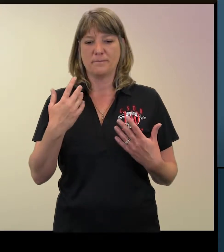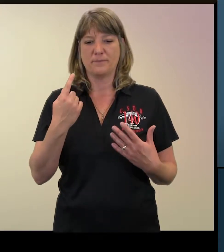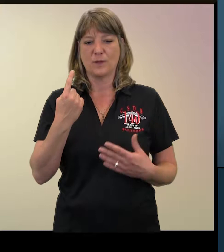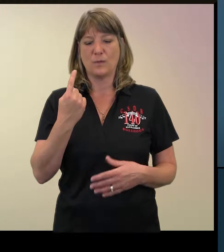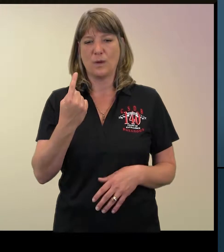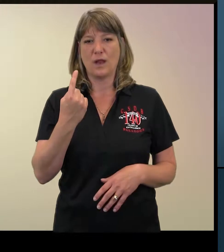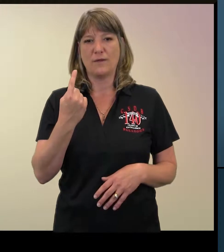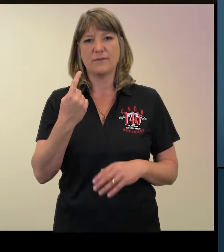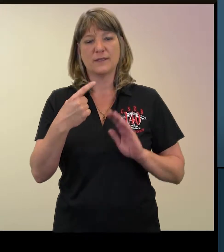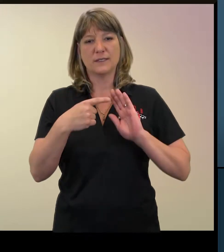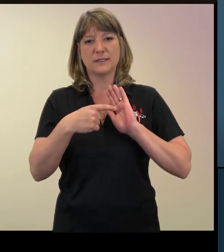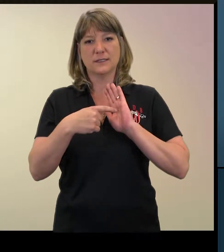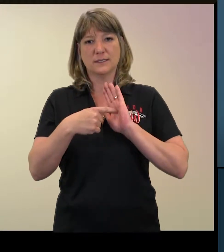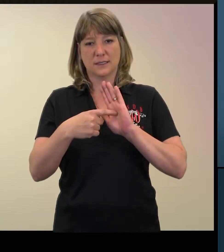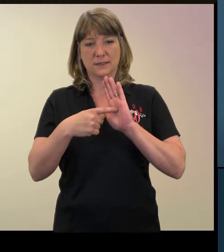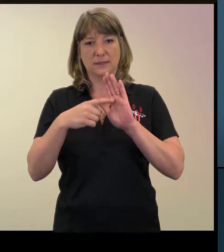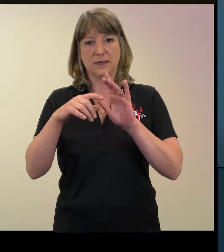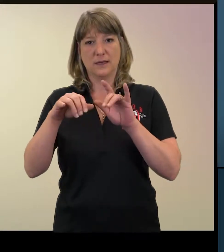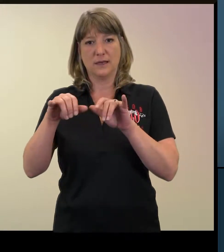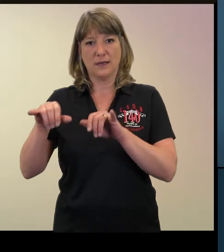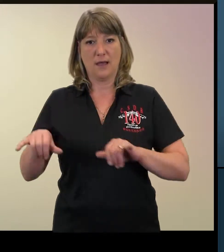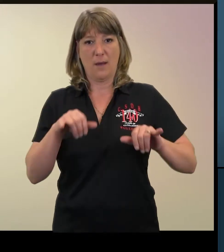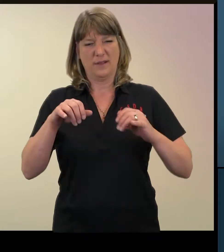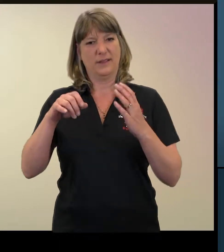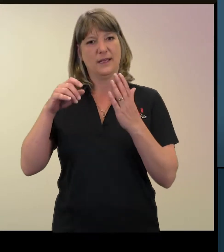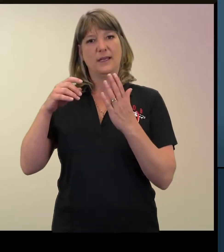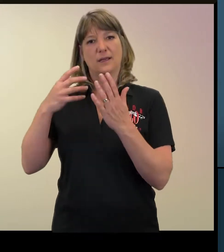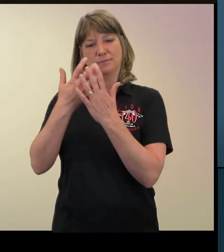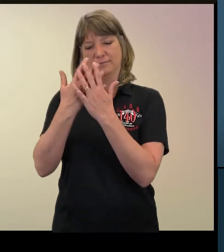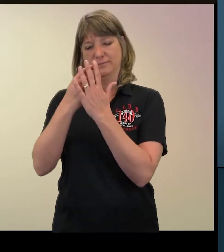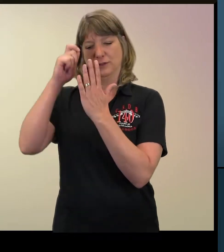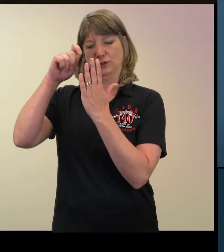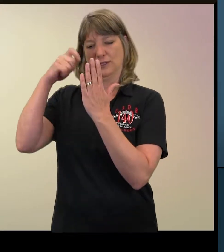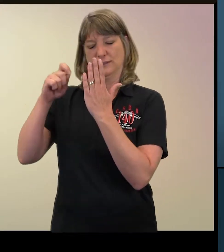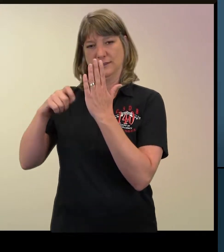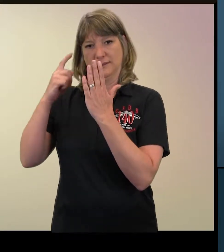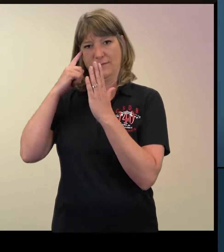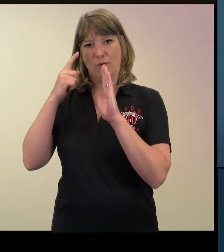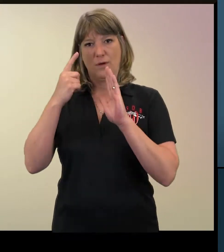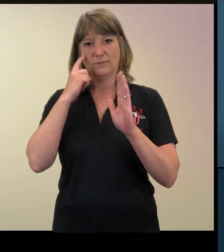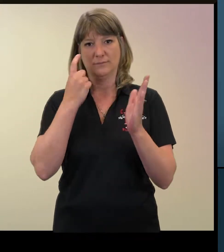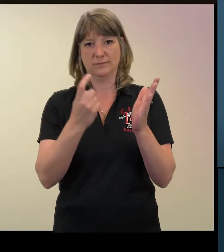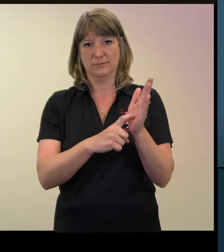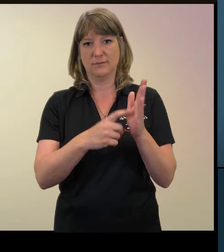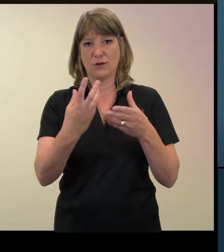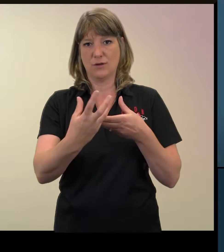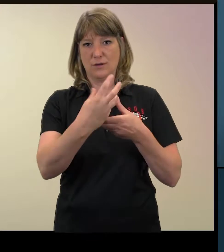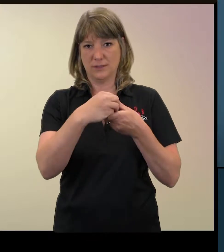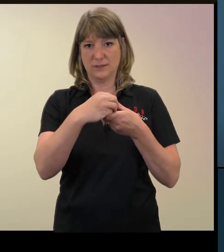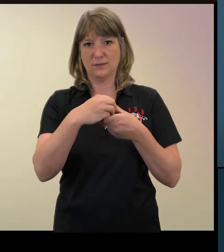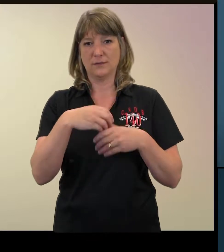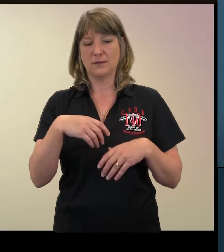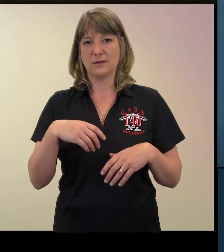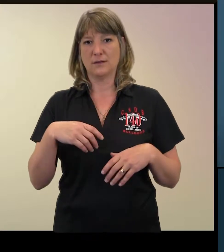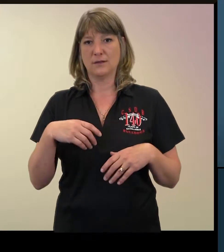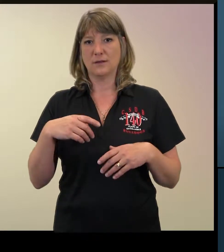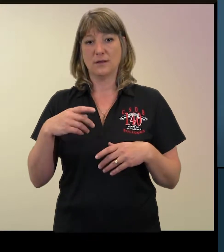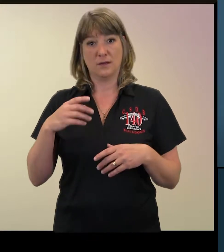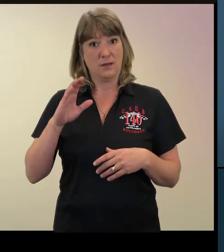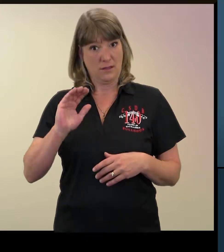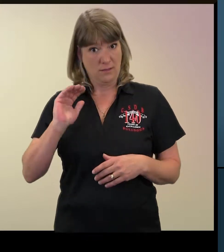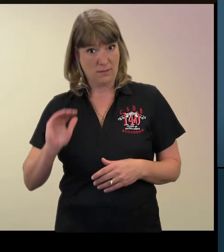the symptoms that's commonly on checklists or screeners for autism is, does your child respond to their